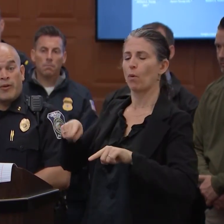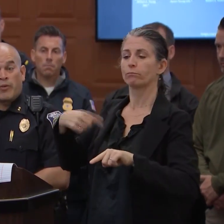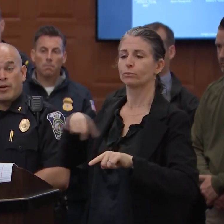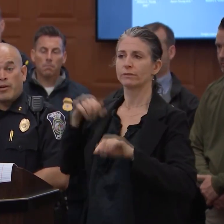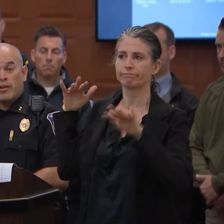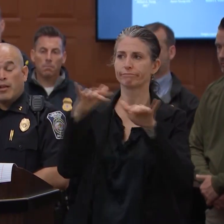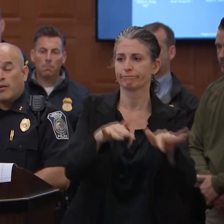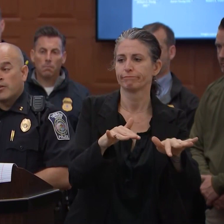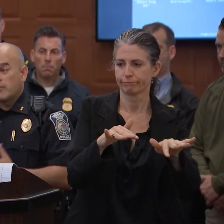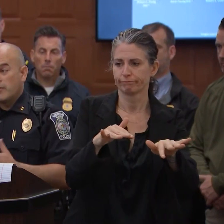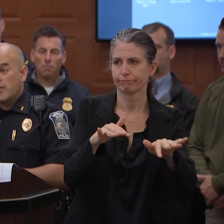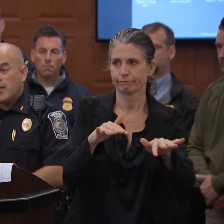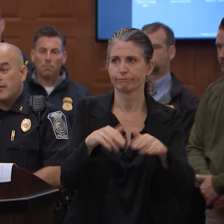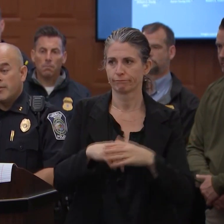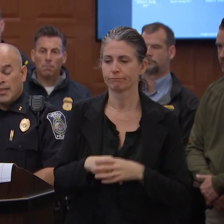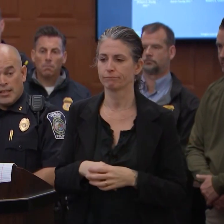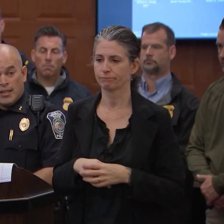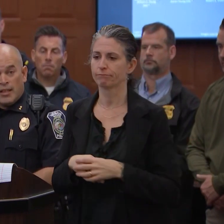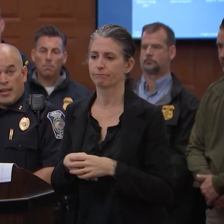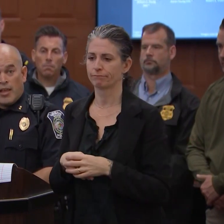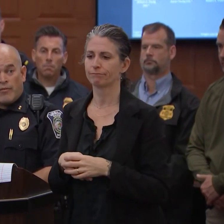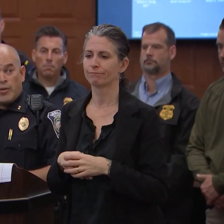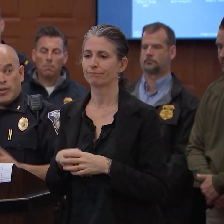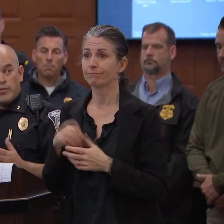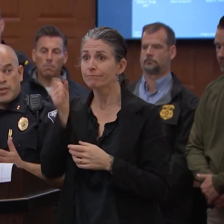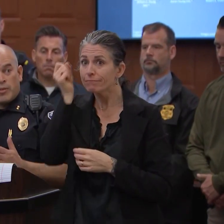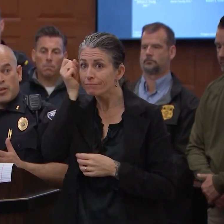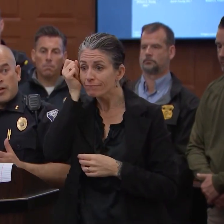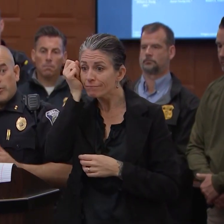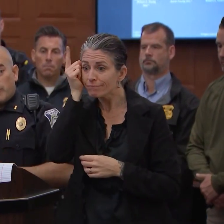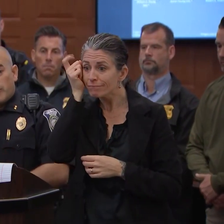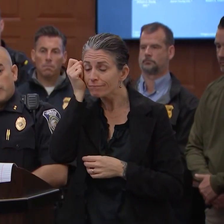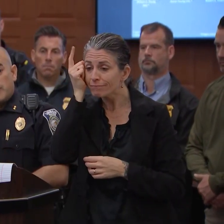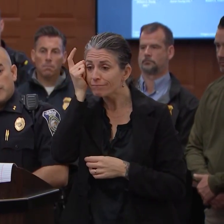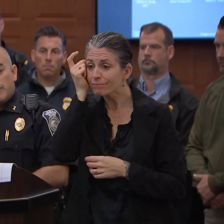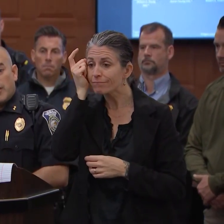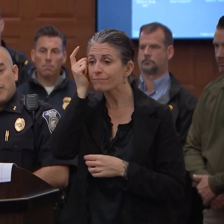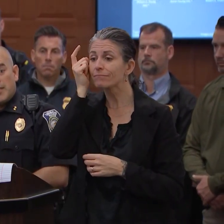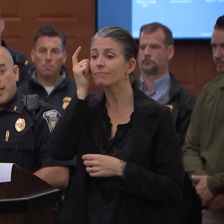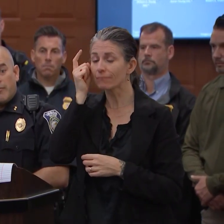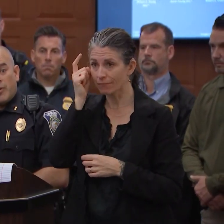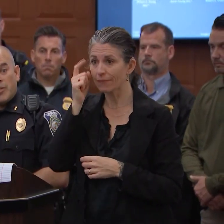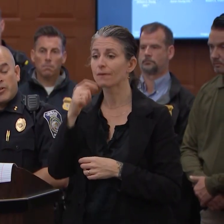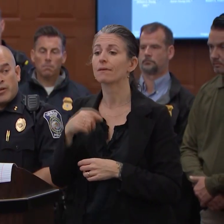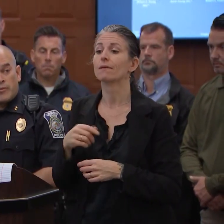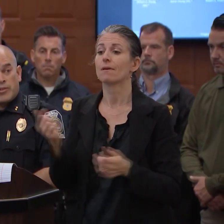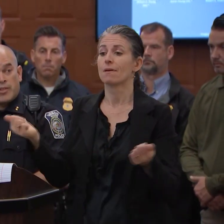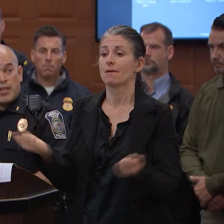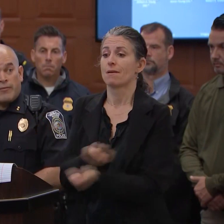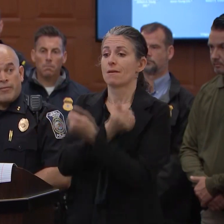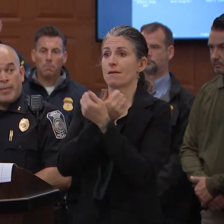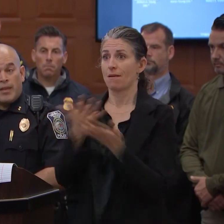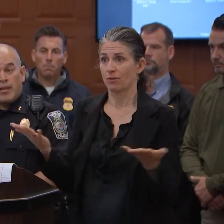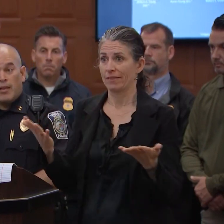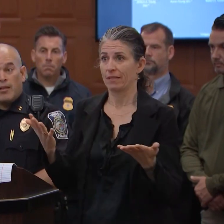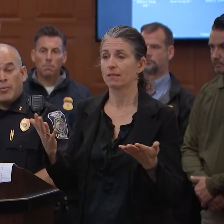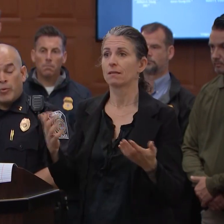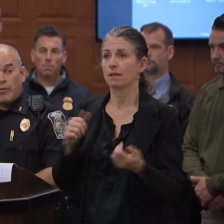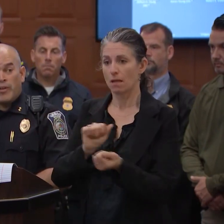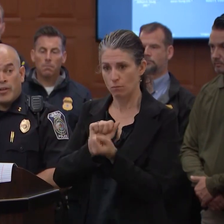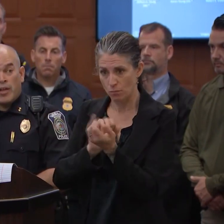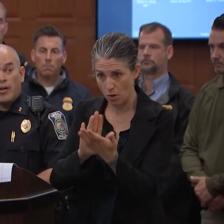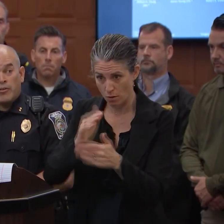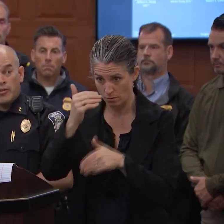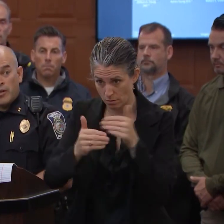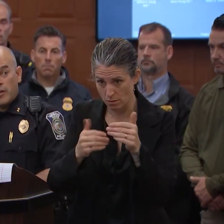going on, we have to also understand everything we do is a methodical approach, and we got to be safe. We got to make sure our officers are safe. Well,